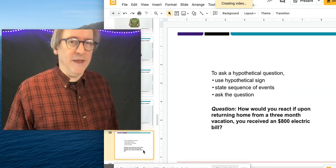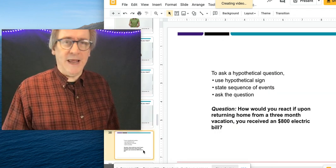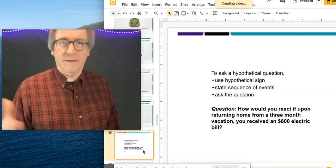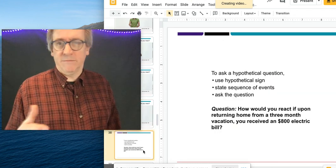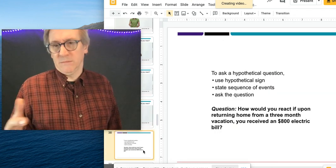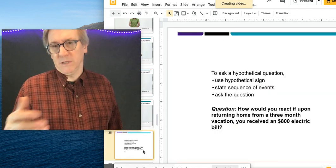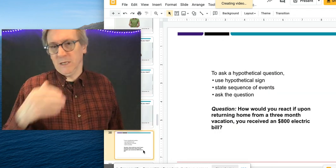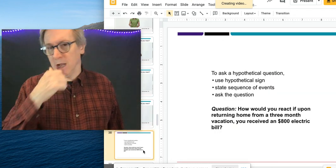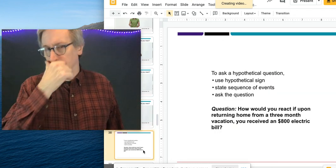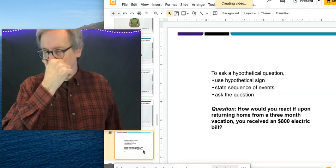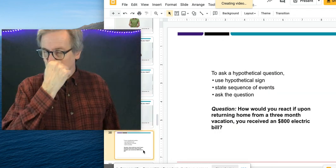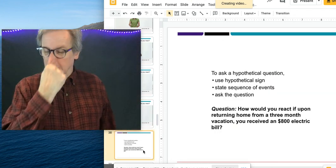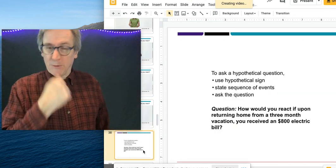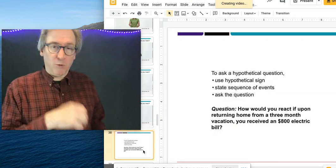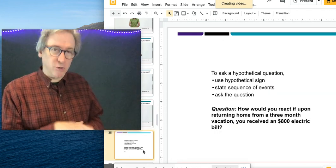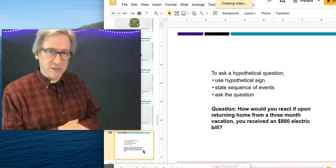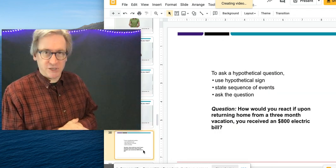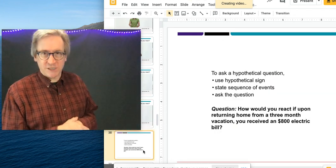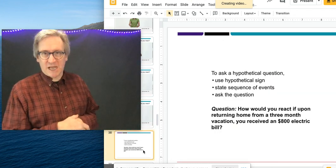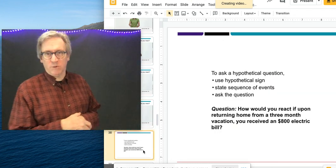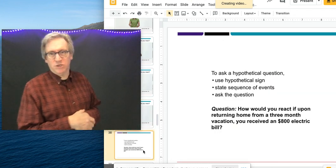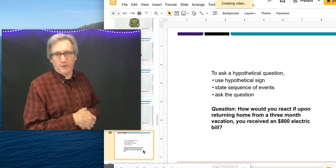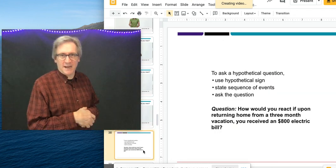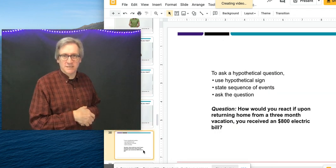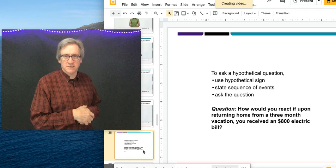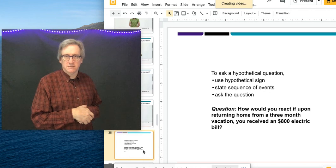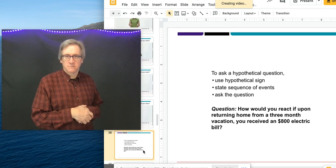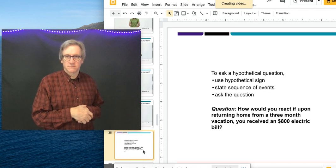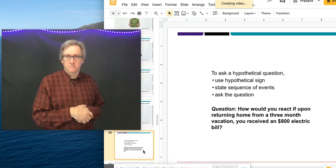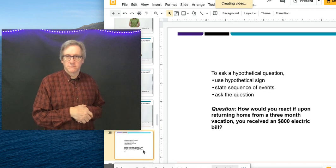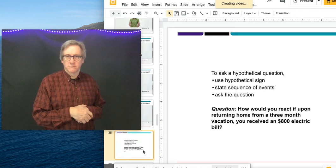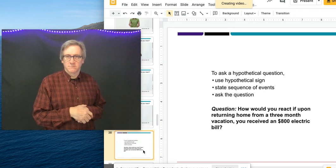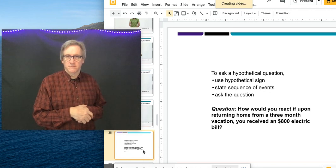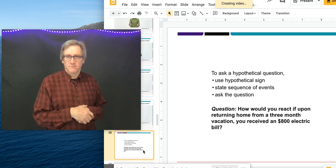And then again, a couple more questions. How would you react?